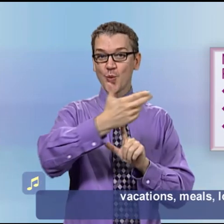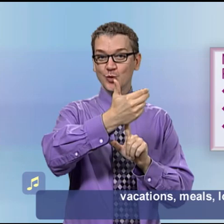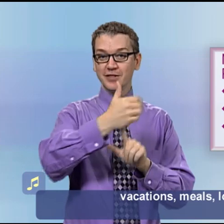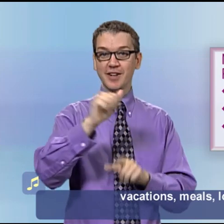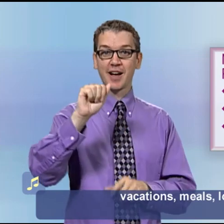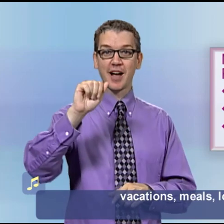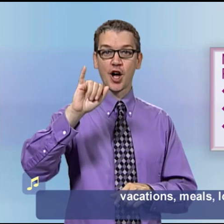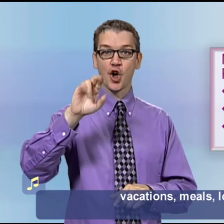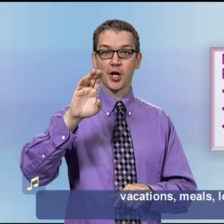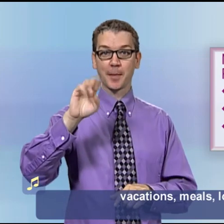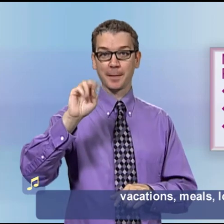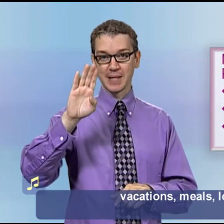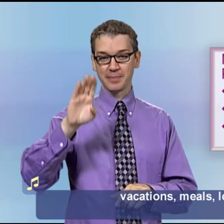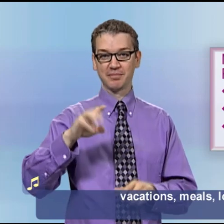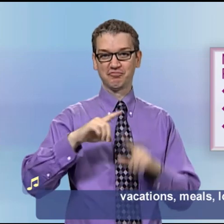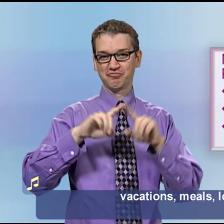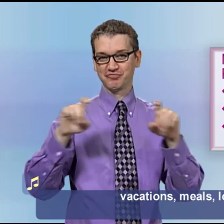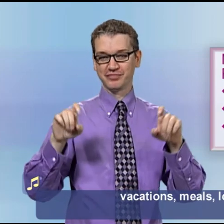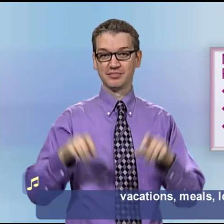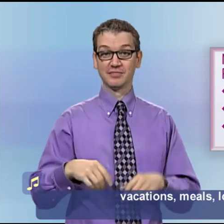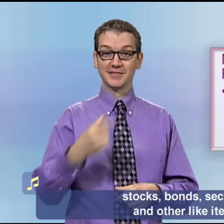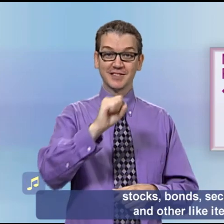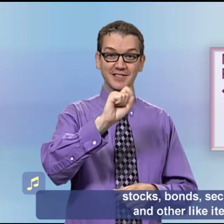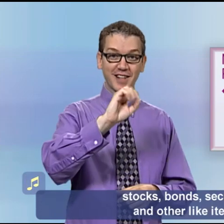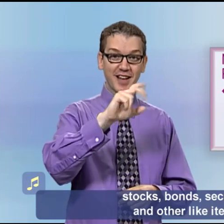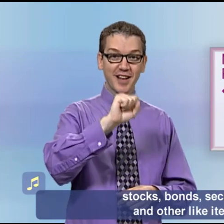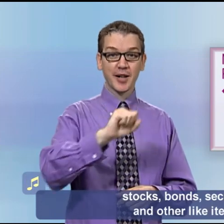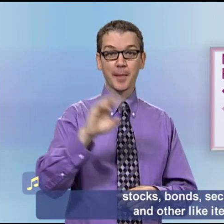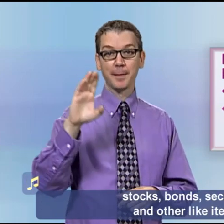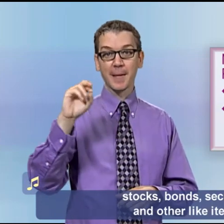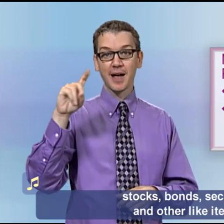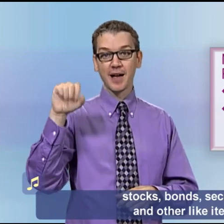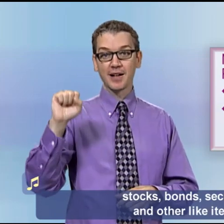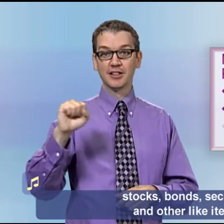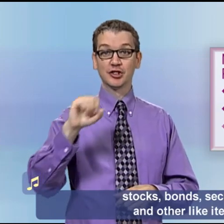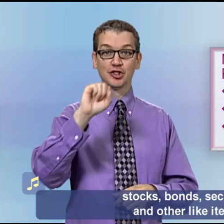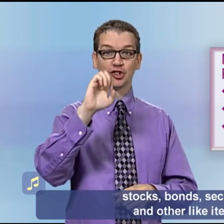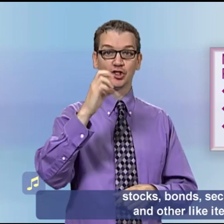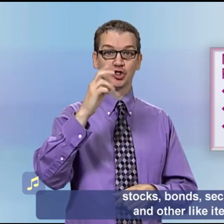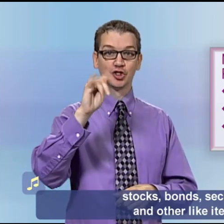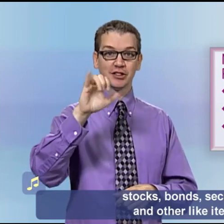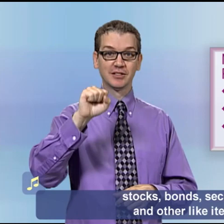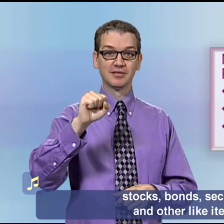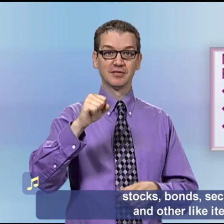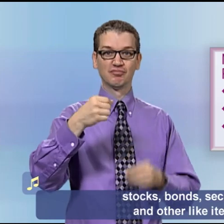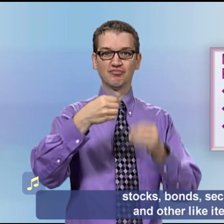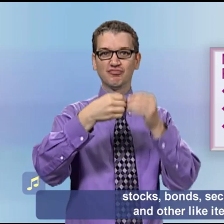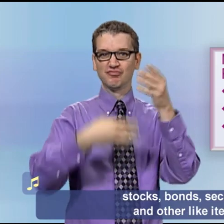stocks bonds securities and other like items